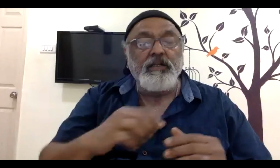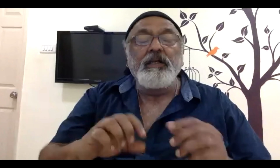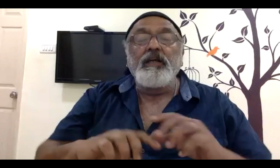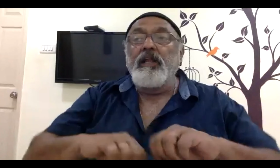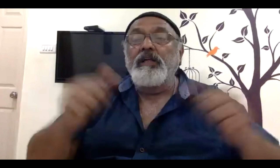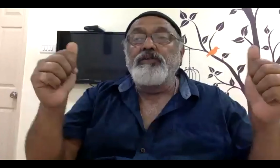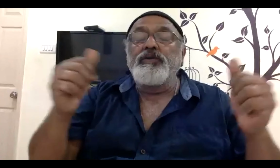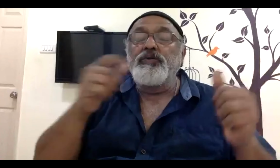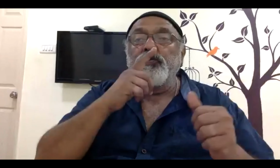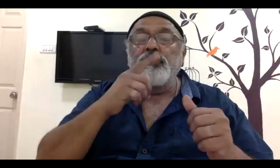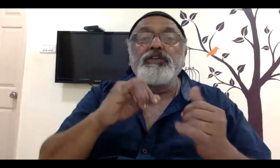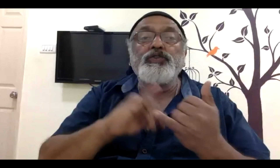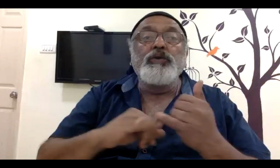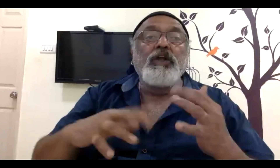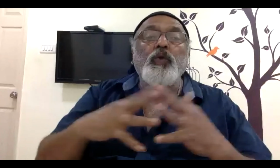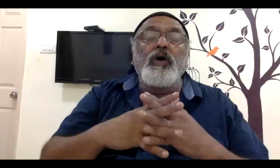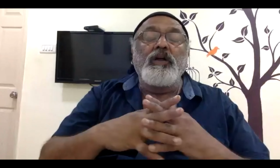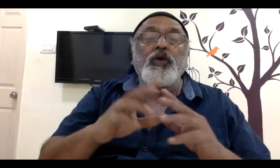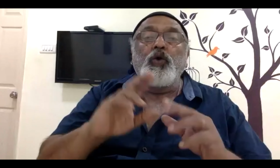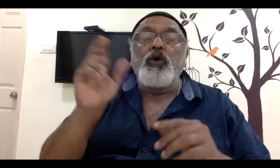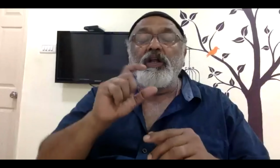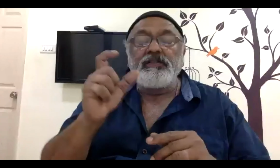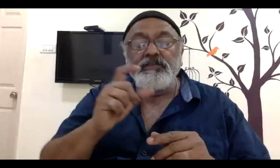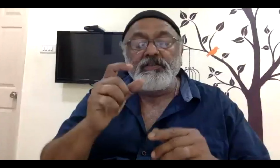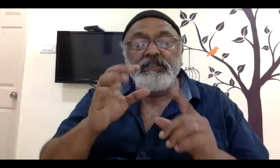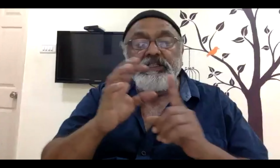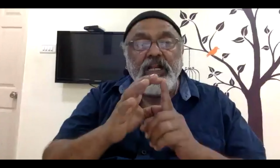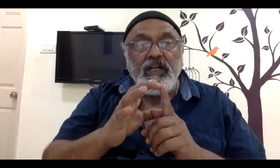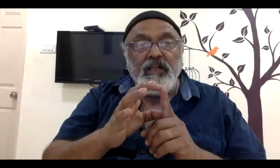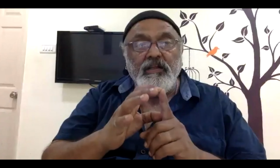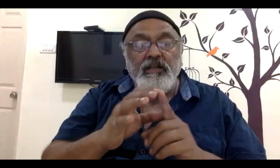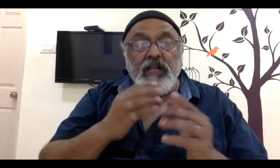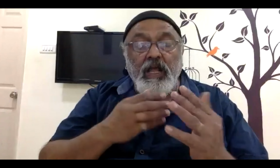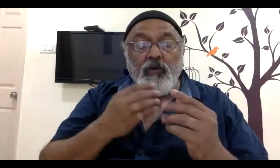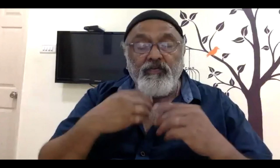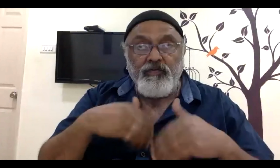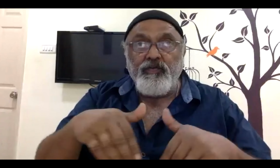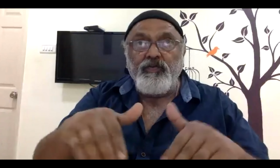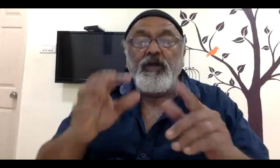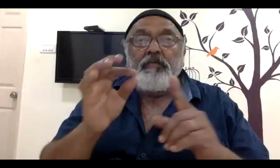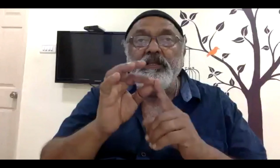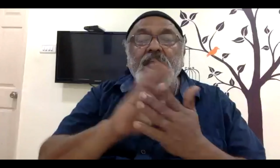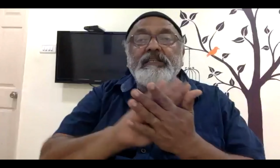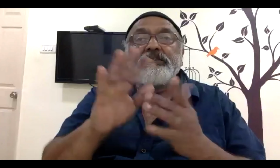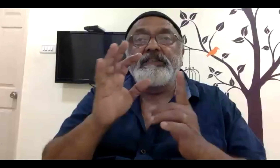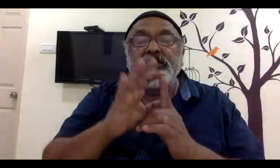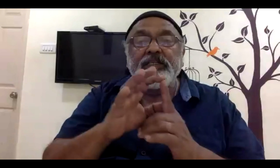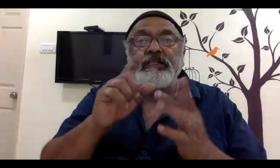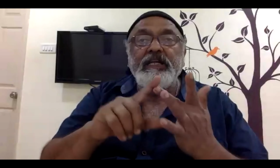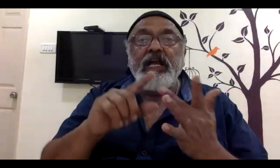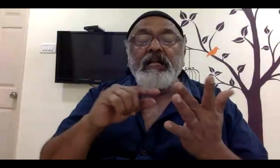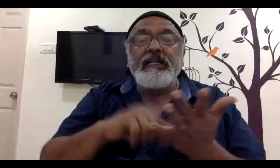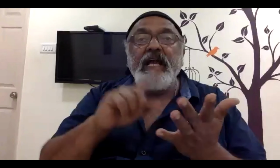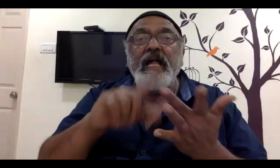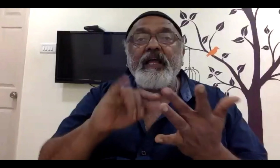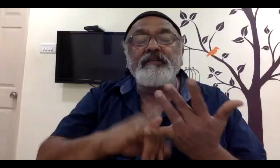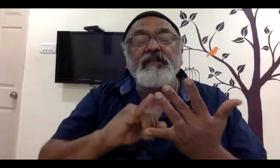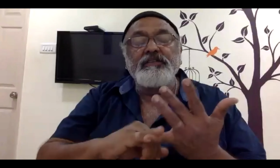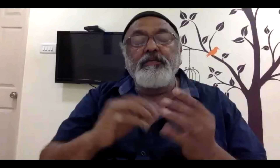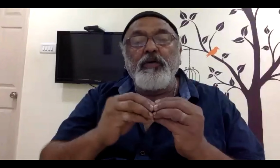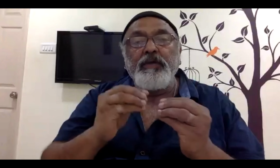Work, University of Delhi. She is currently pursuing PhD from TISS Mumbai, from where she also completed